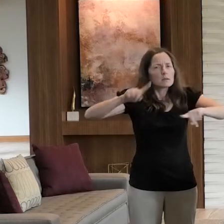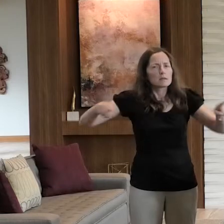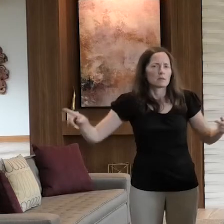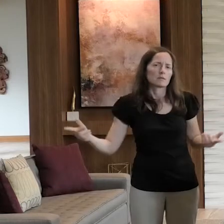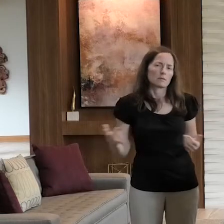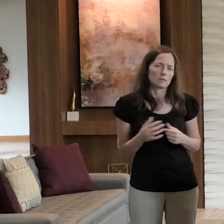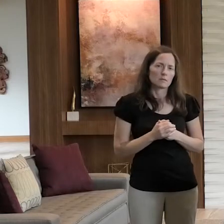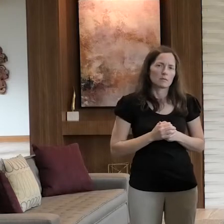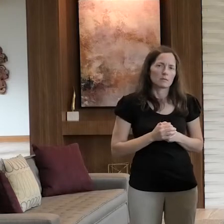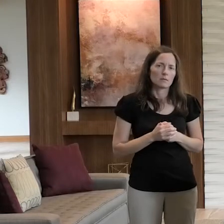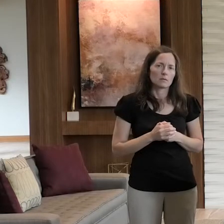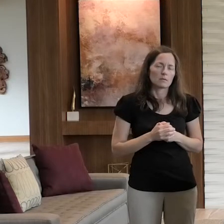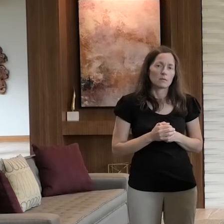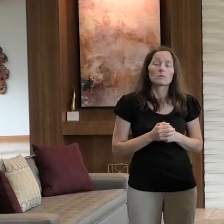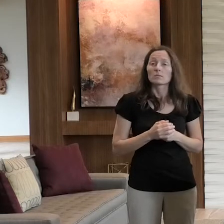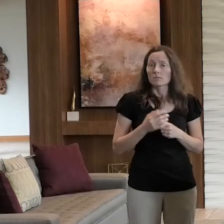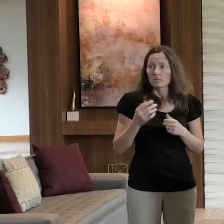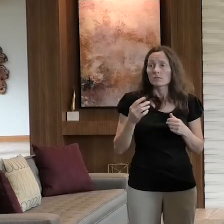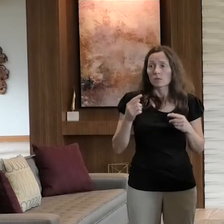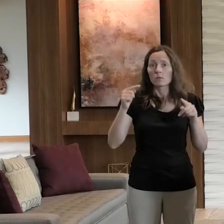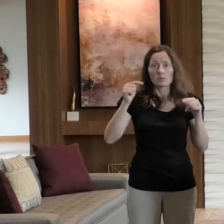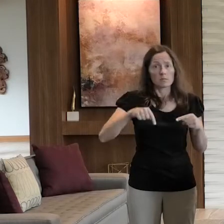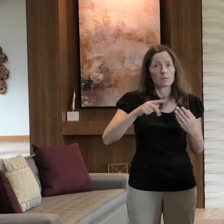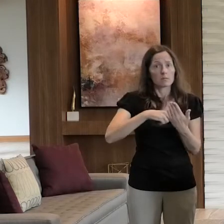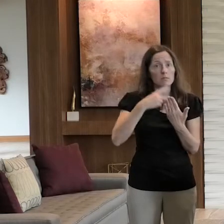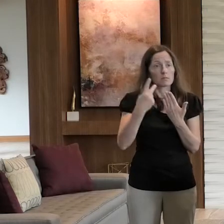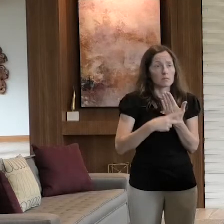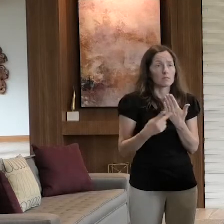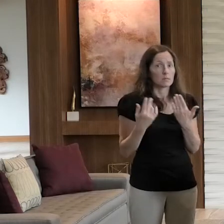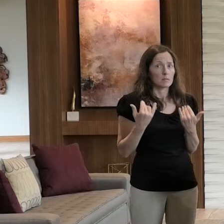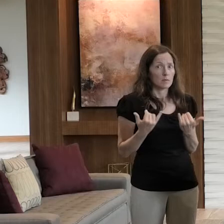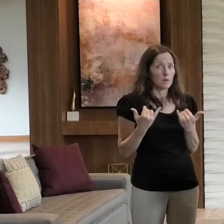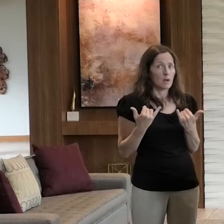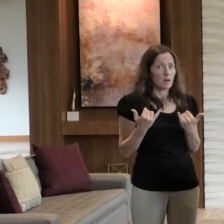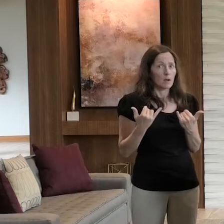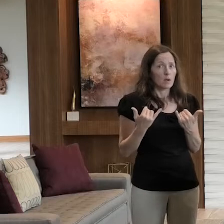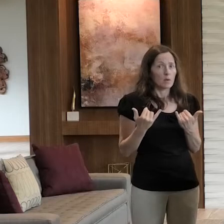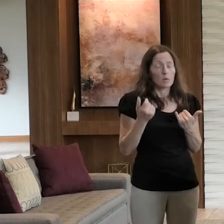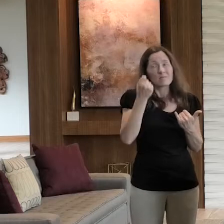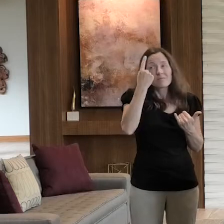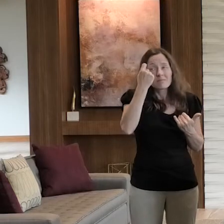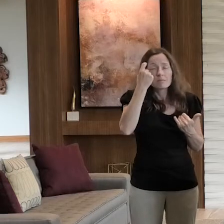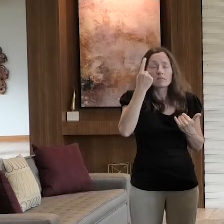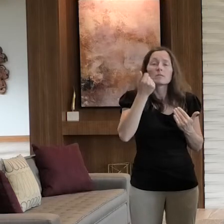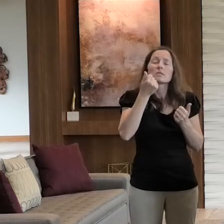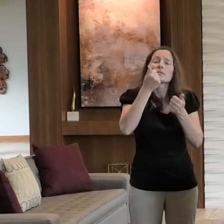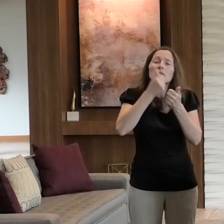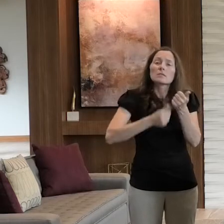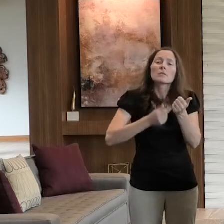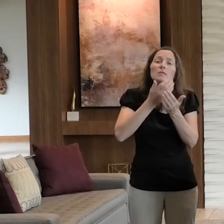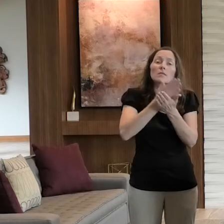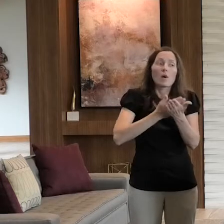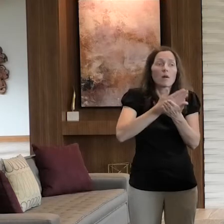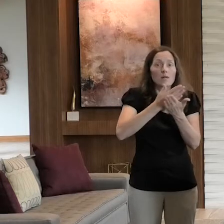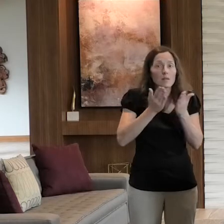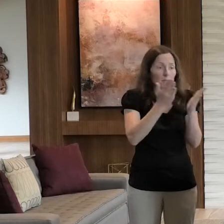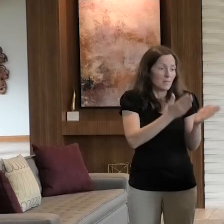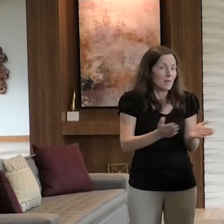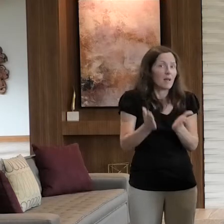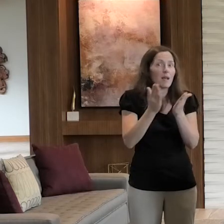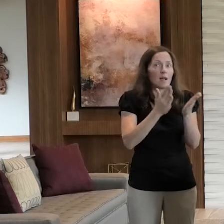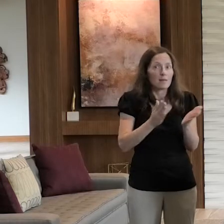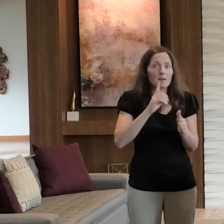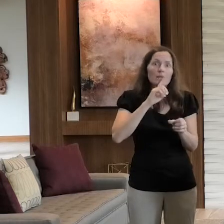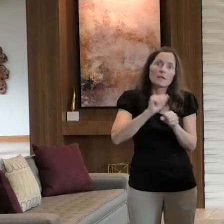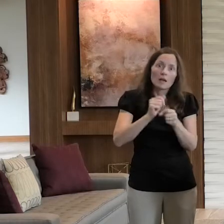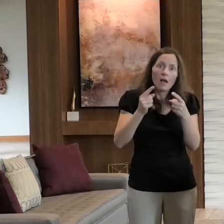project is, every piece of the plan that actually comes to reality is exciting, because after